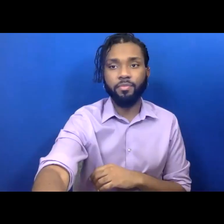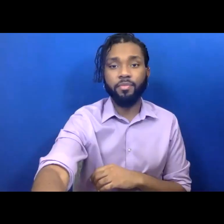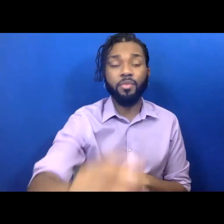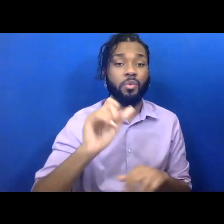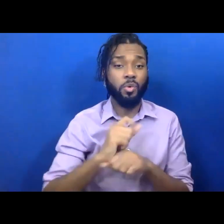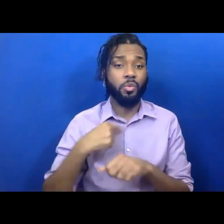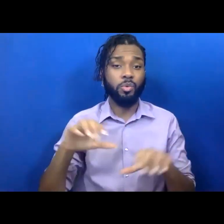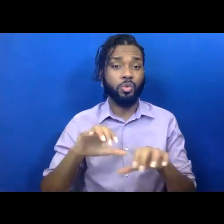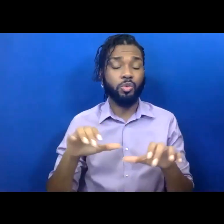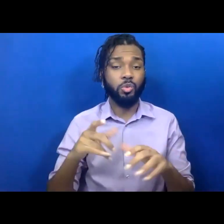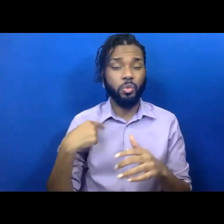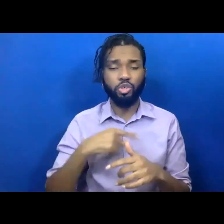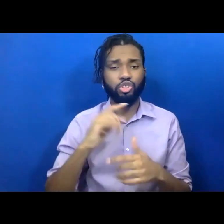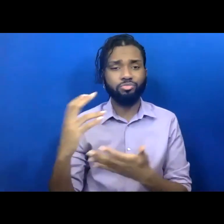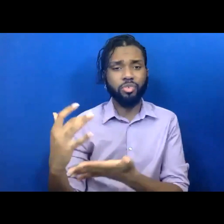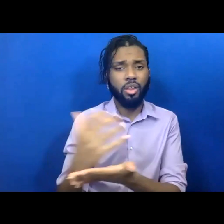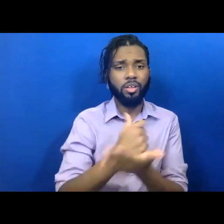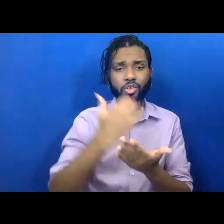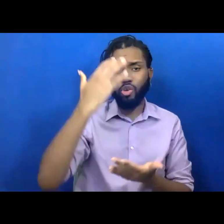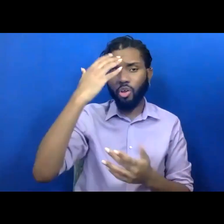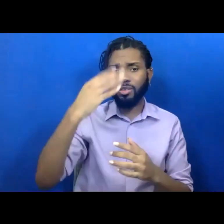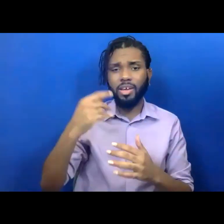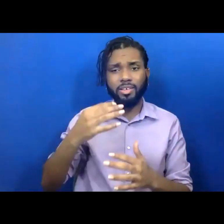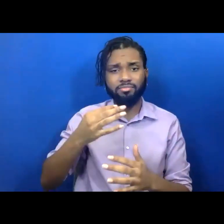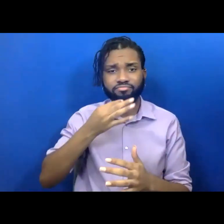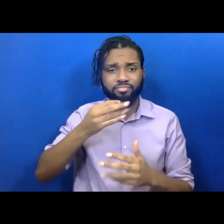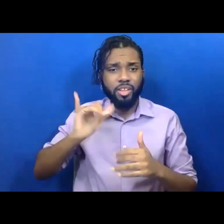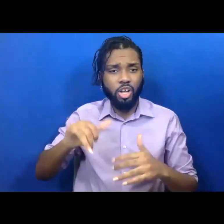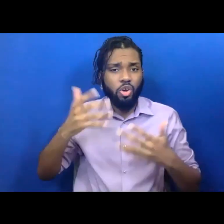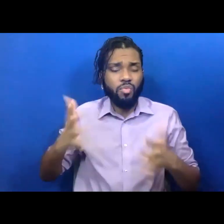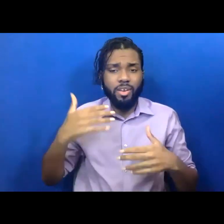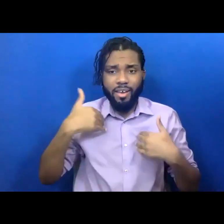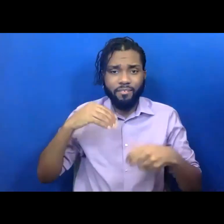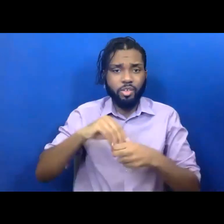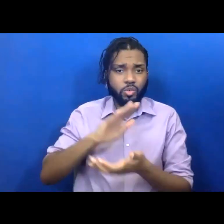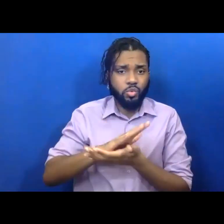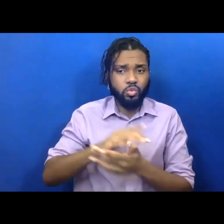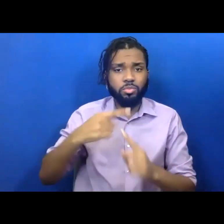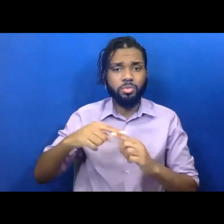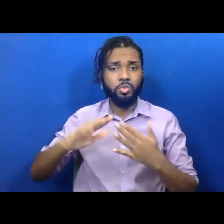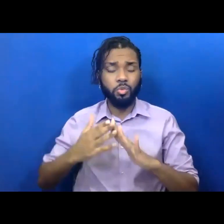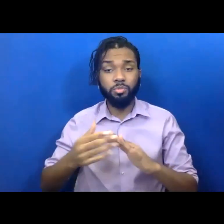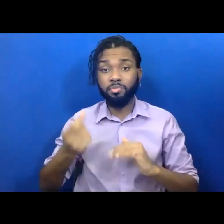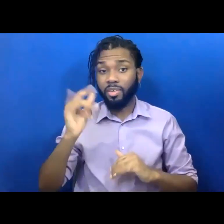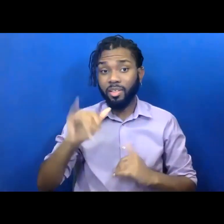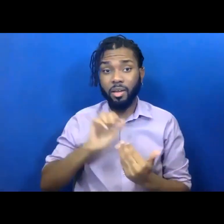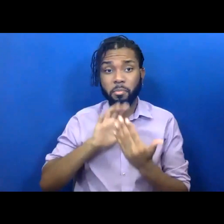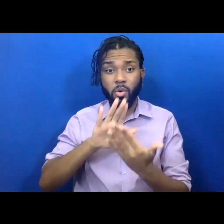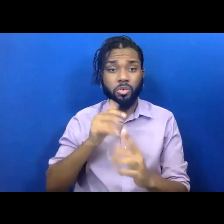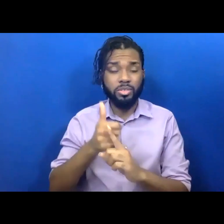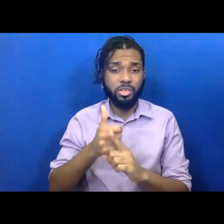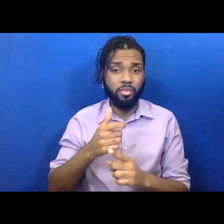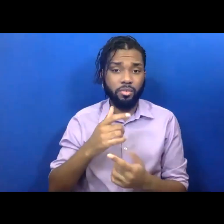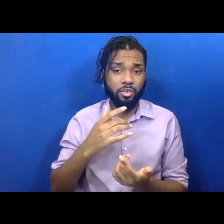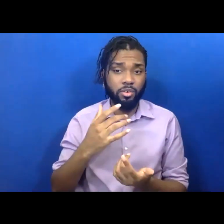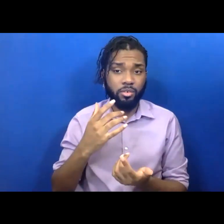facilitators, collecting the knowledge and expertise that already exists in schools and communities. And that model is so, just part and